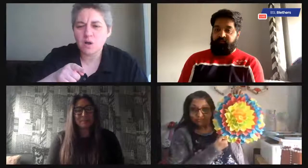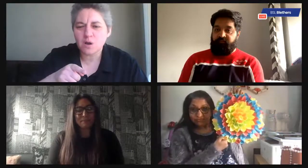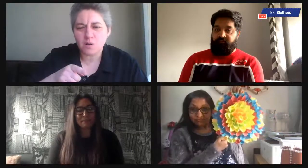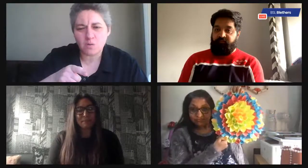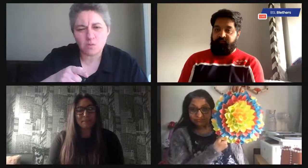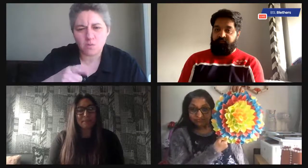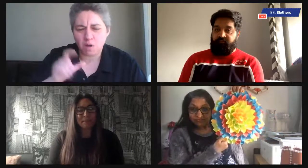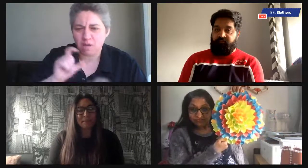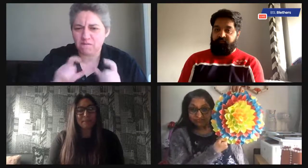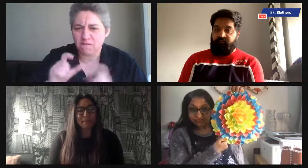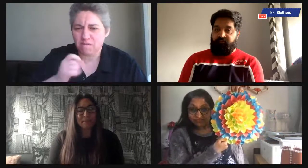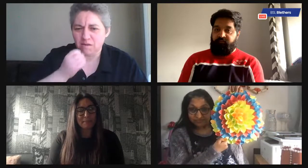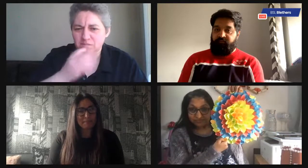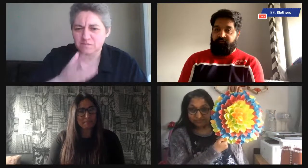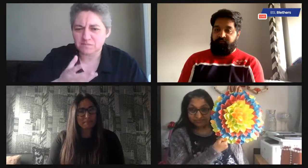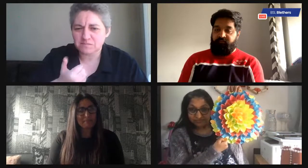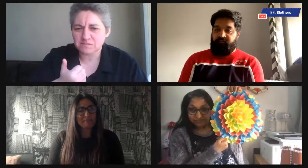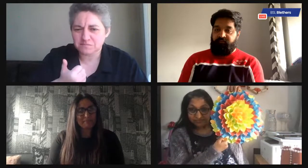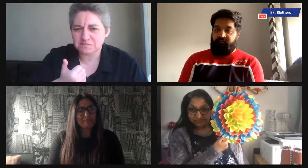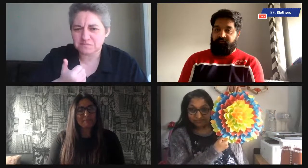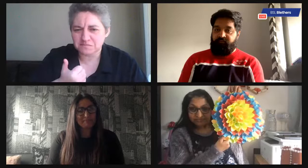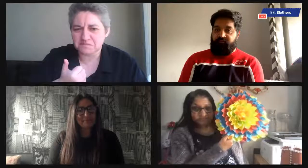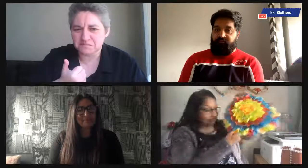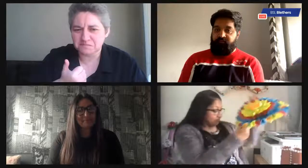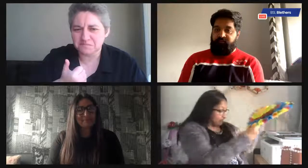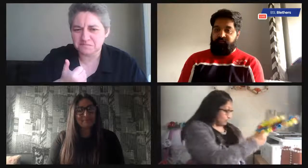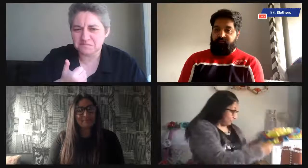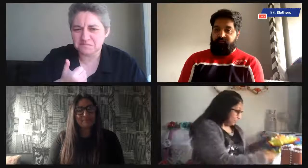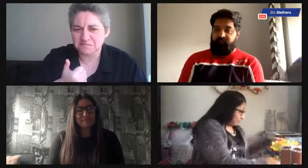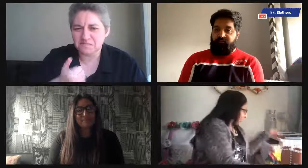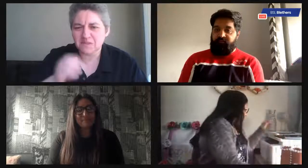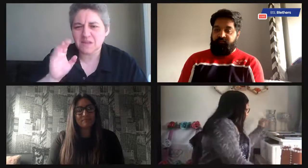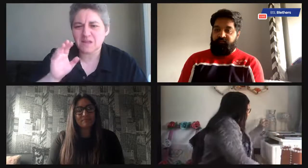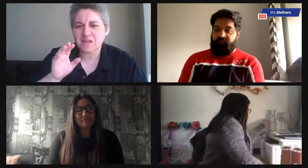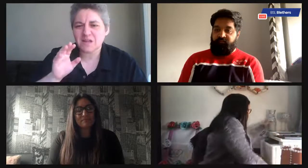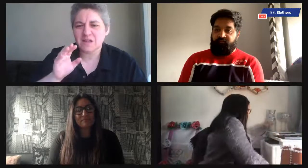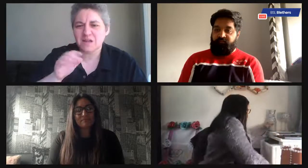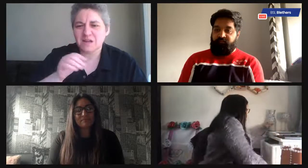and made this as well. Wow, it's so colourful and pretty.